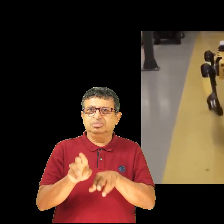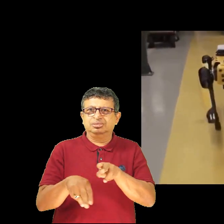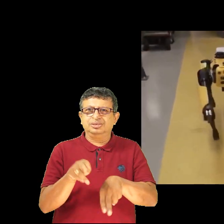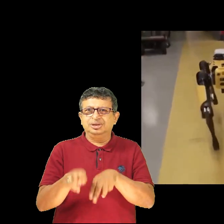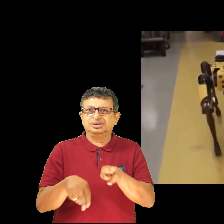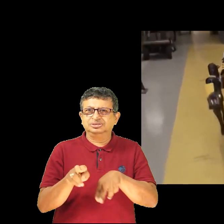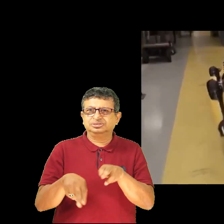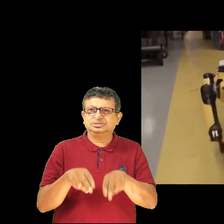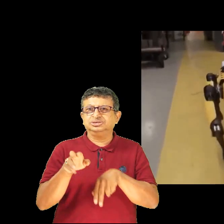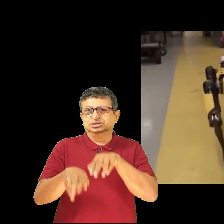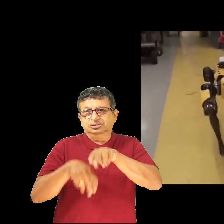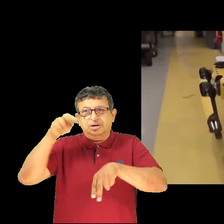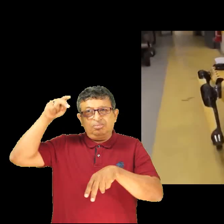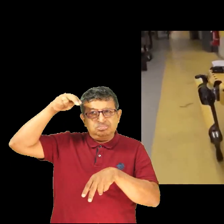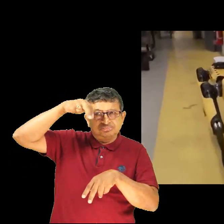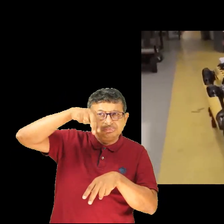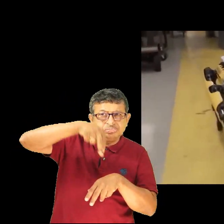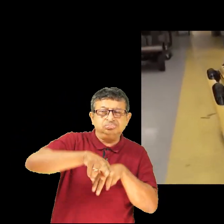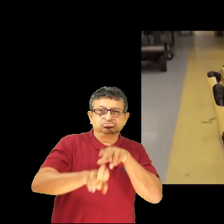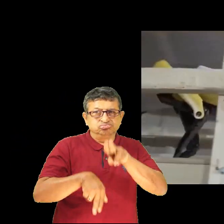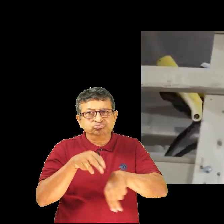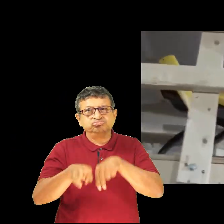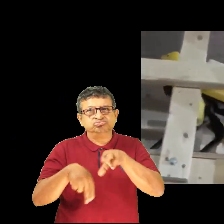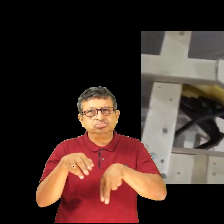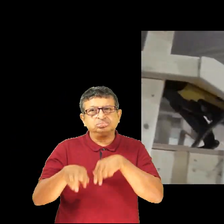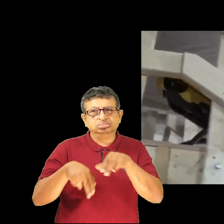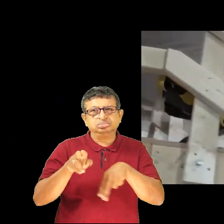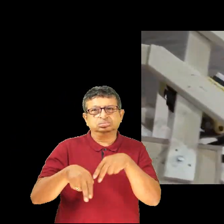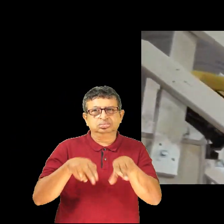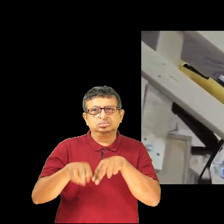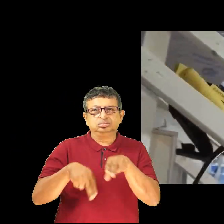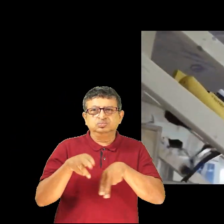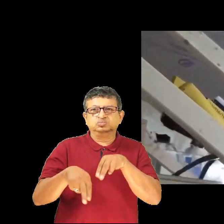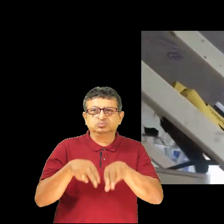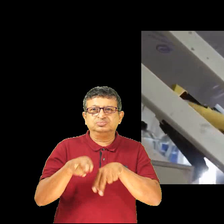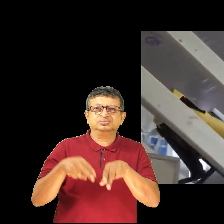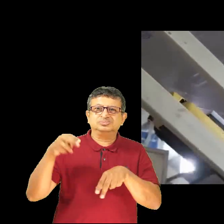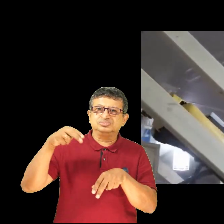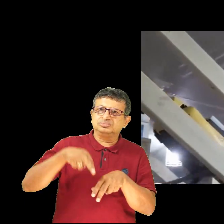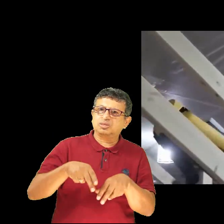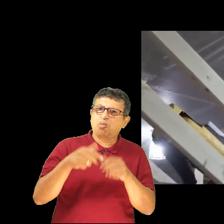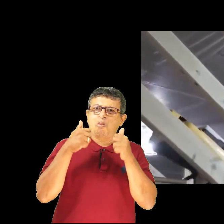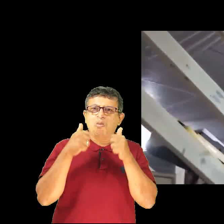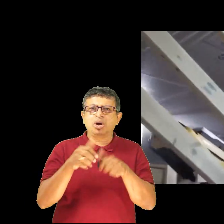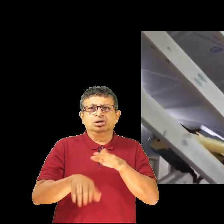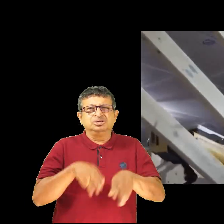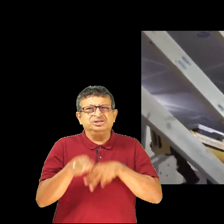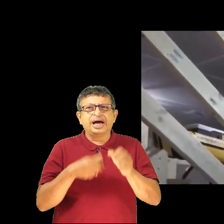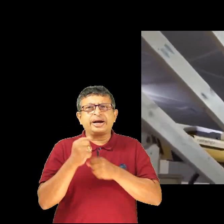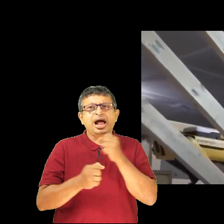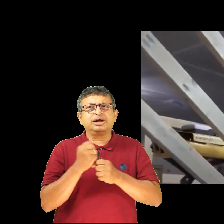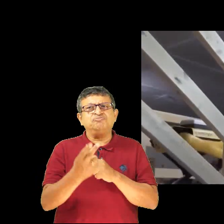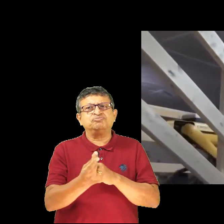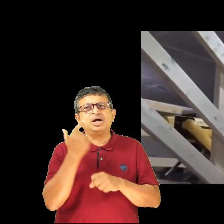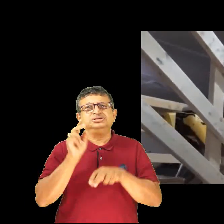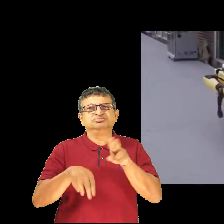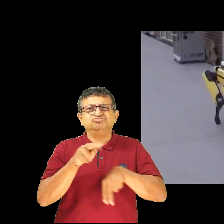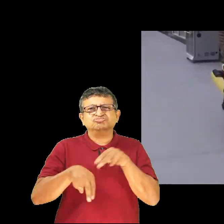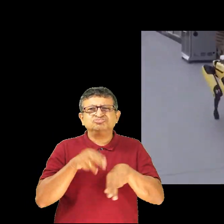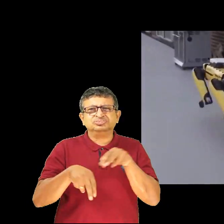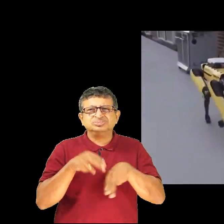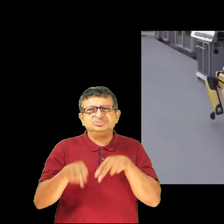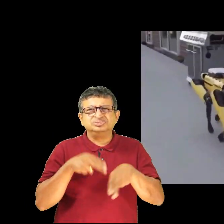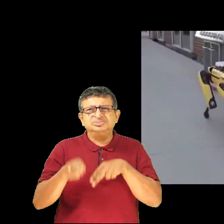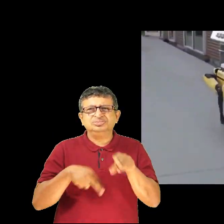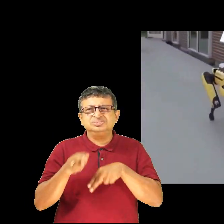robotic animals with such features to go into the marketplace. Its price, however, does vary. They say it's pretty much like buying a car. You